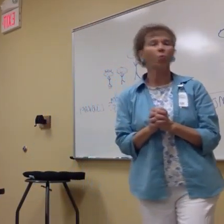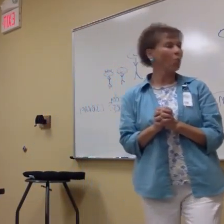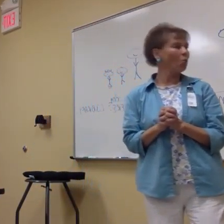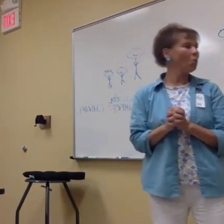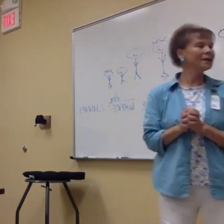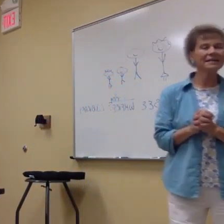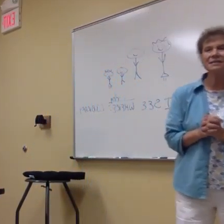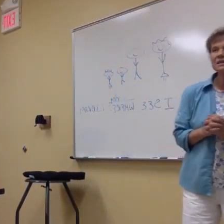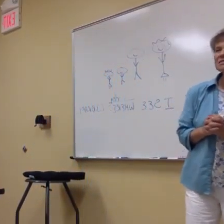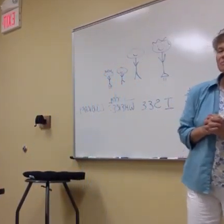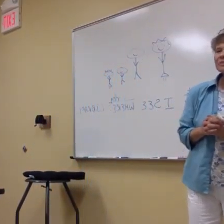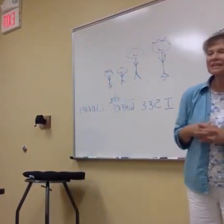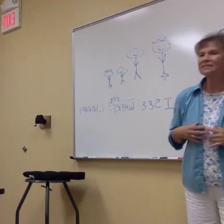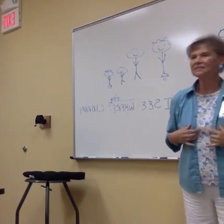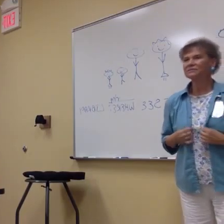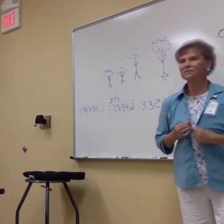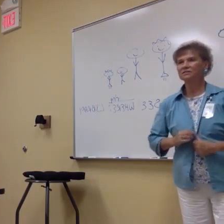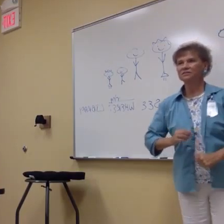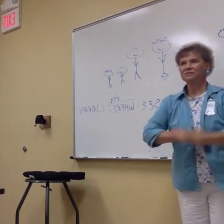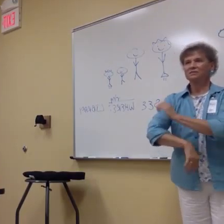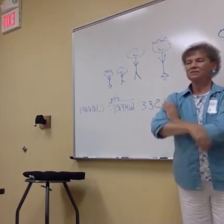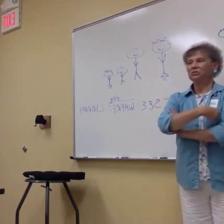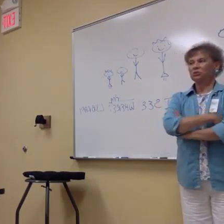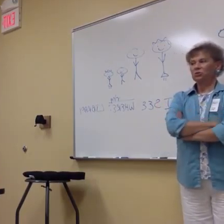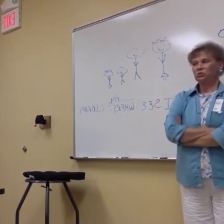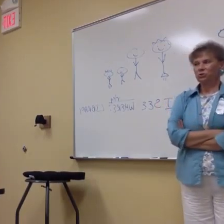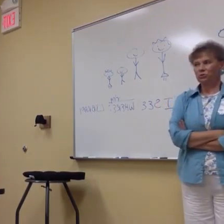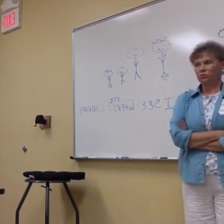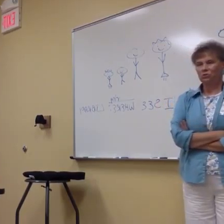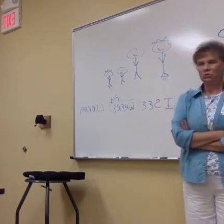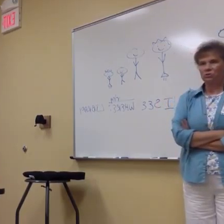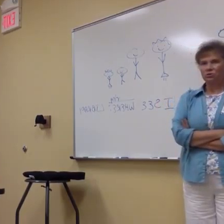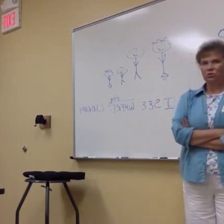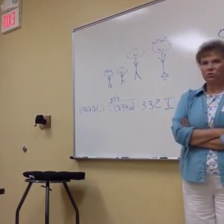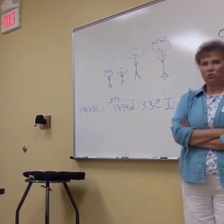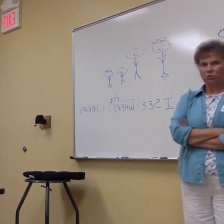Did I already have that one? That's probably next one. Oops. May have to change that one.